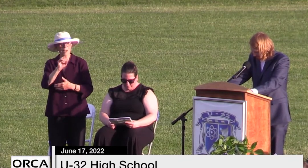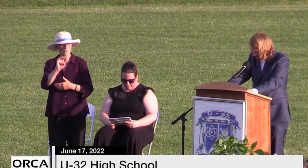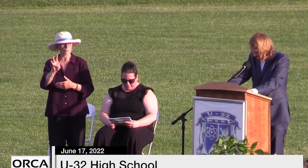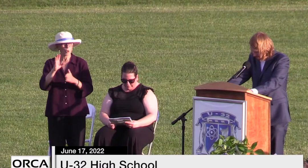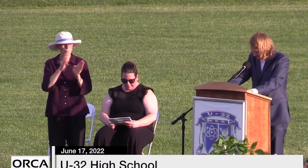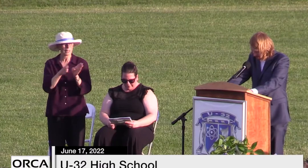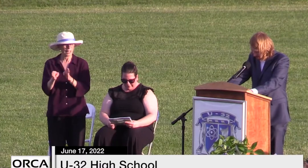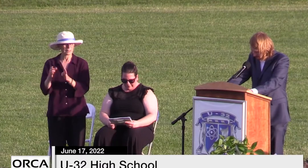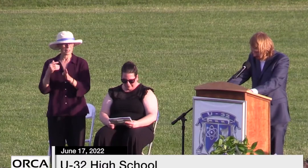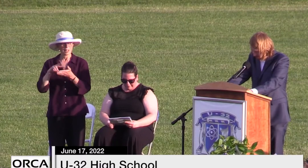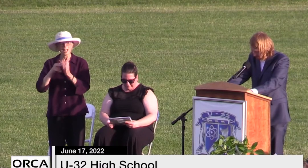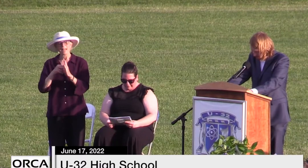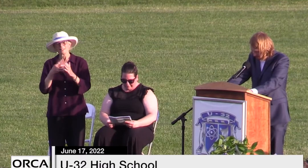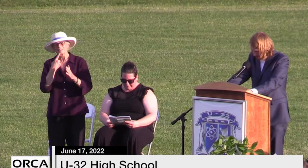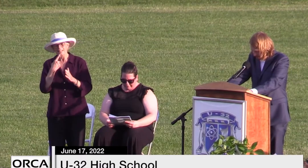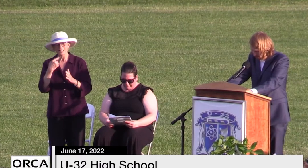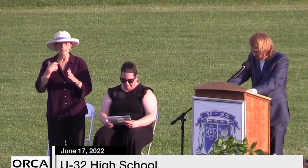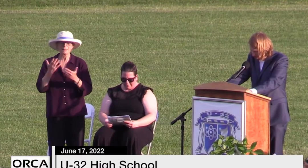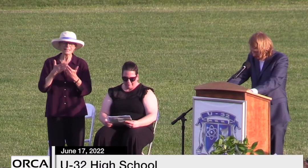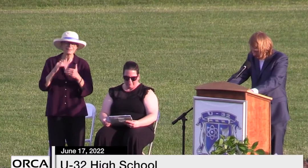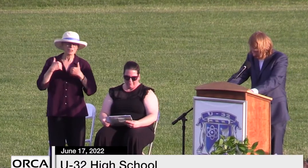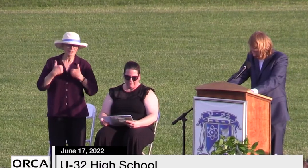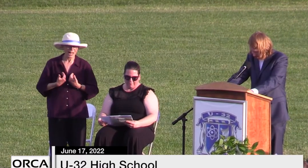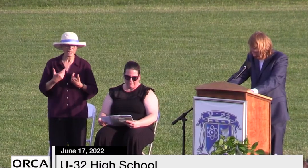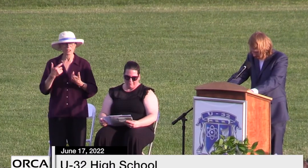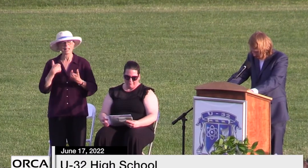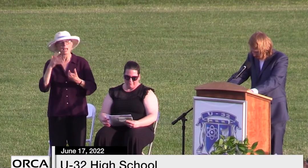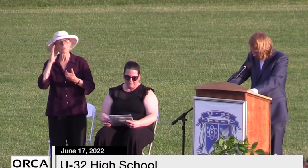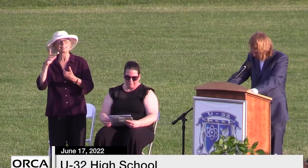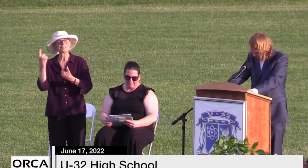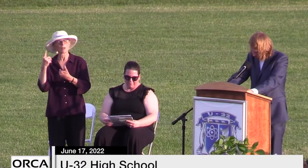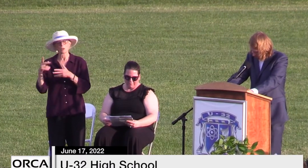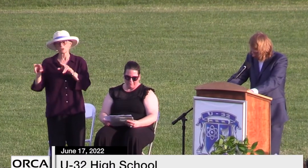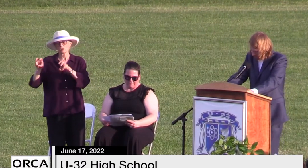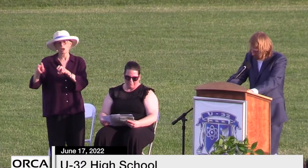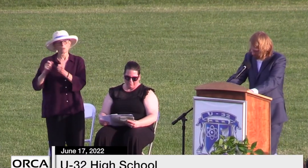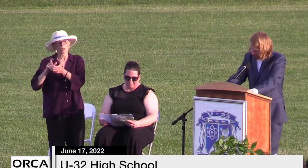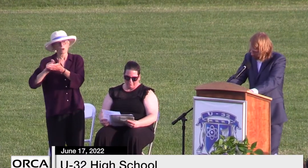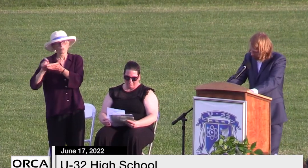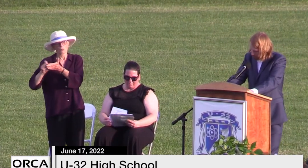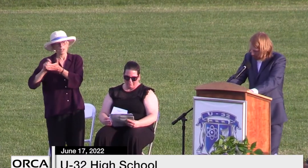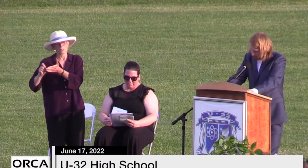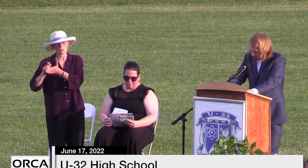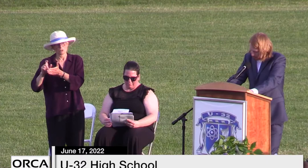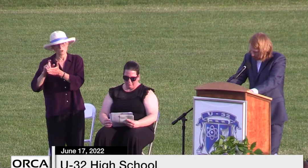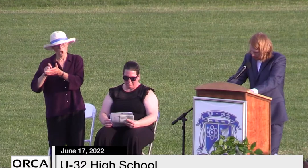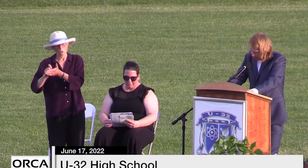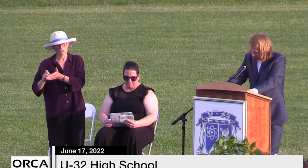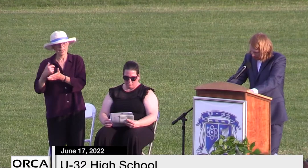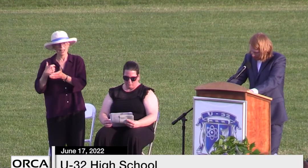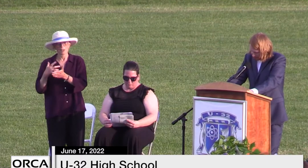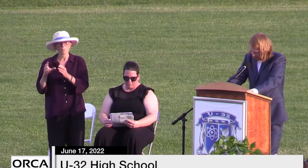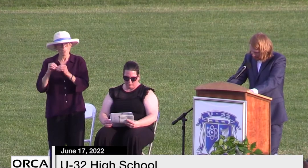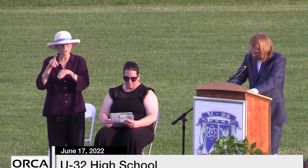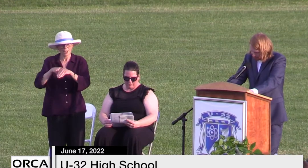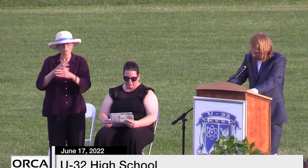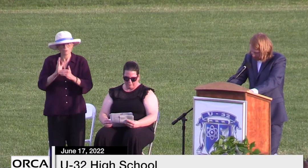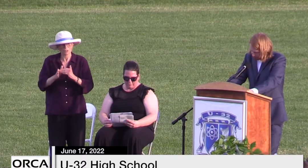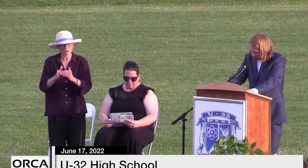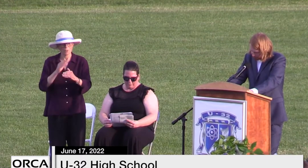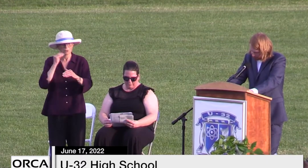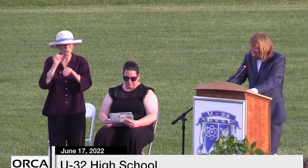that I easily tired and would need a scribe as well as extra time to complete assignments. Sadly, at that